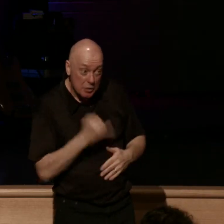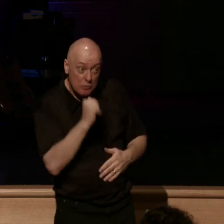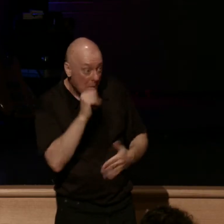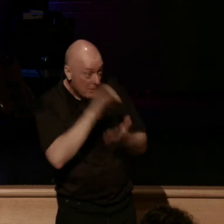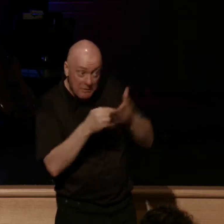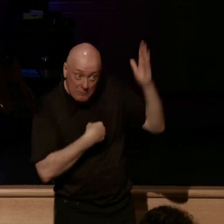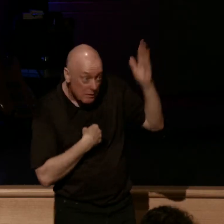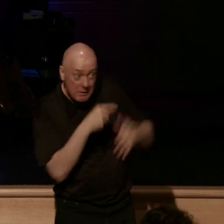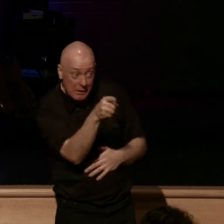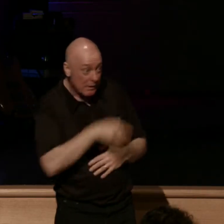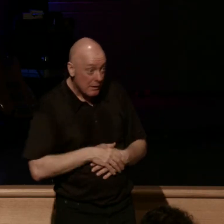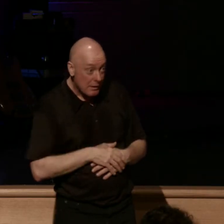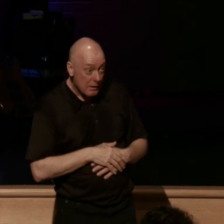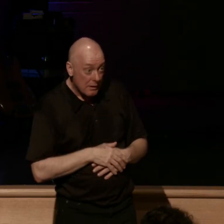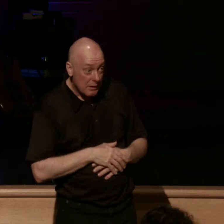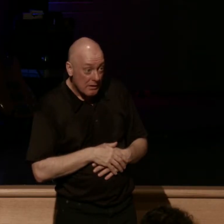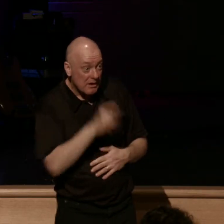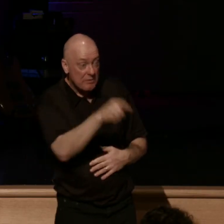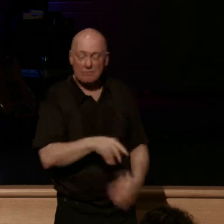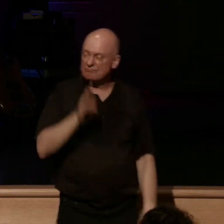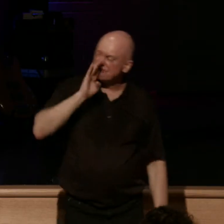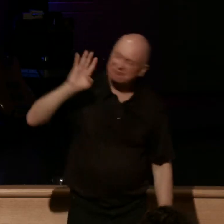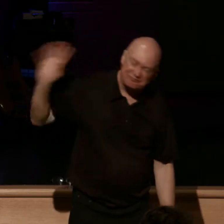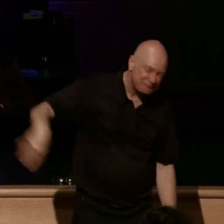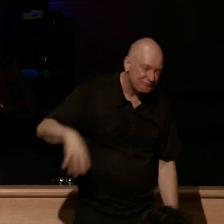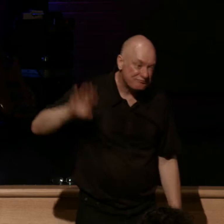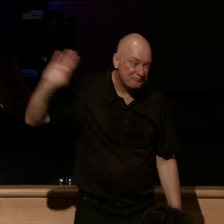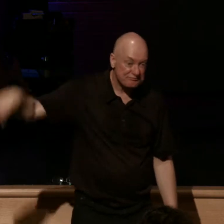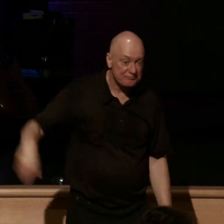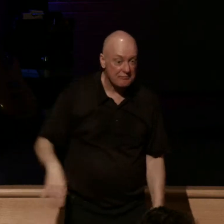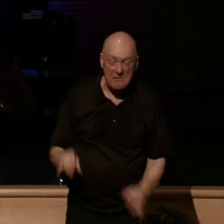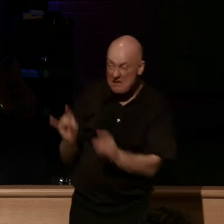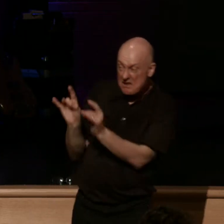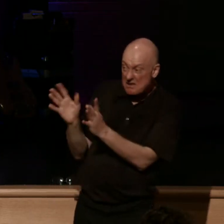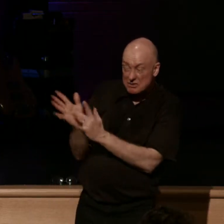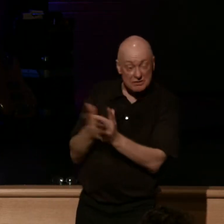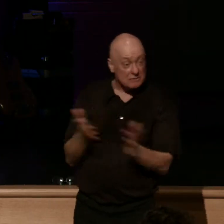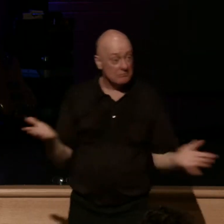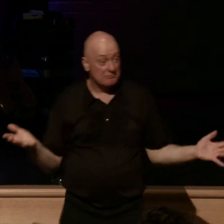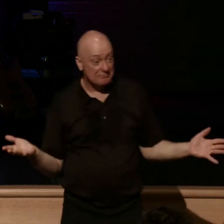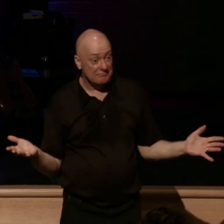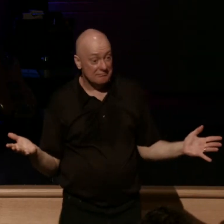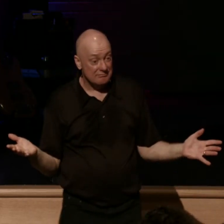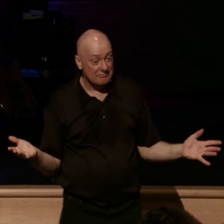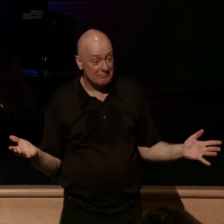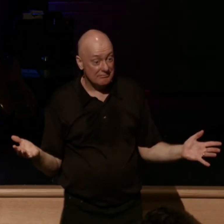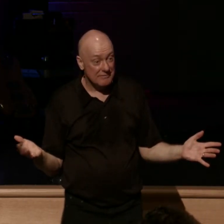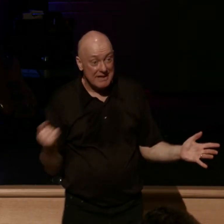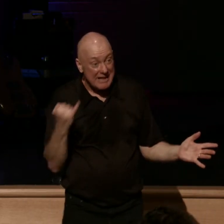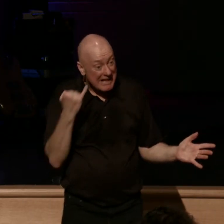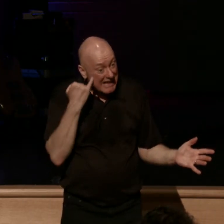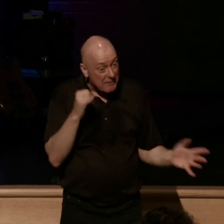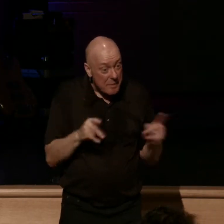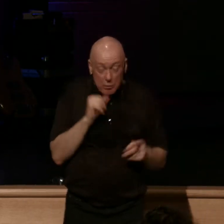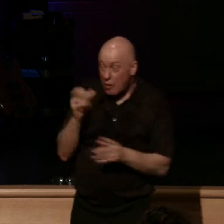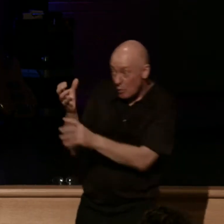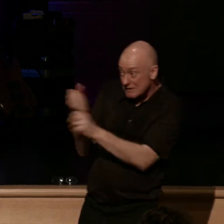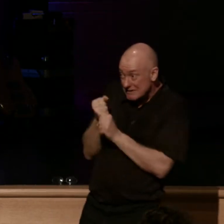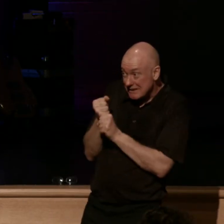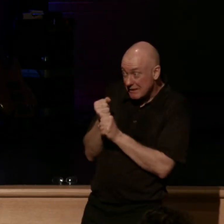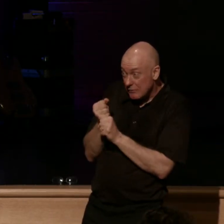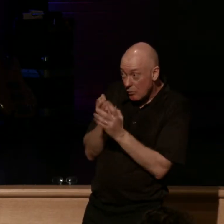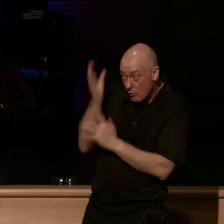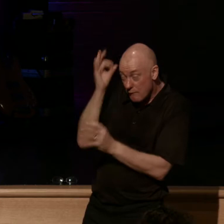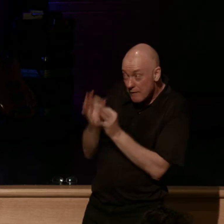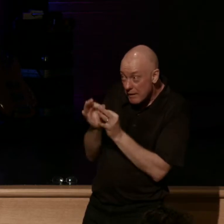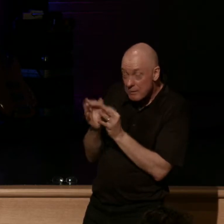in, if he is dismissed, if he is despised, if he is hated, if he's not received with faith for forgiveness of the